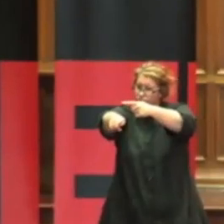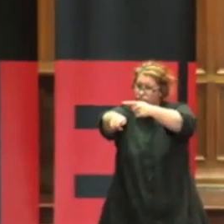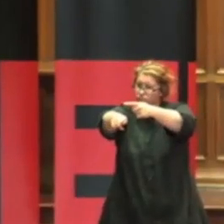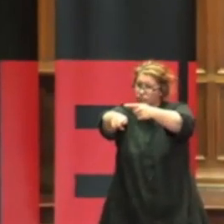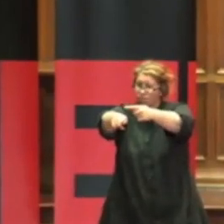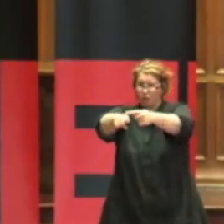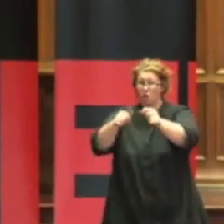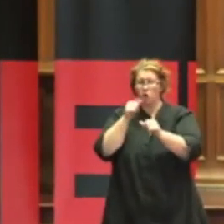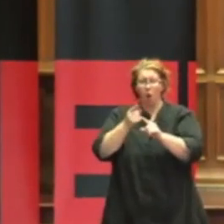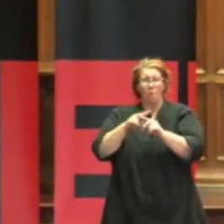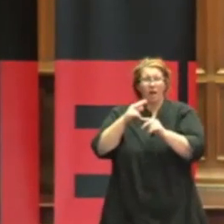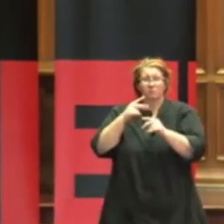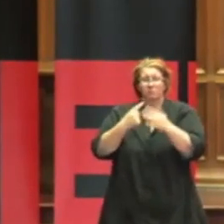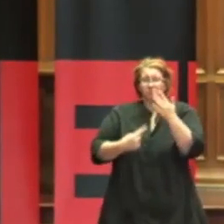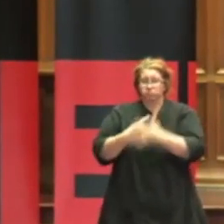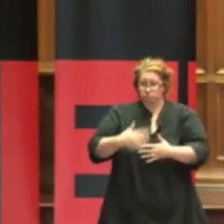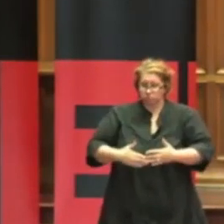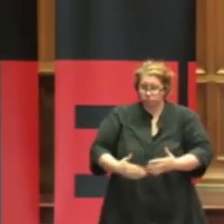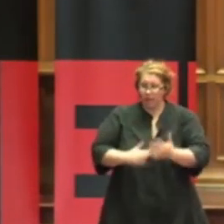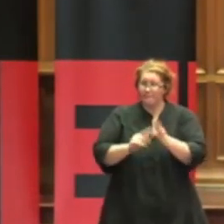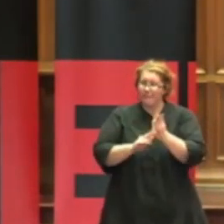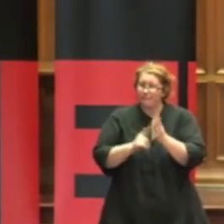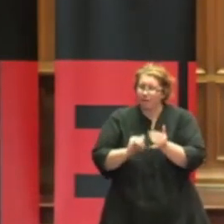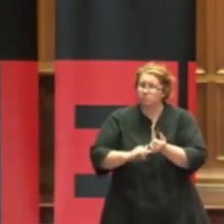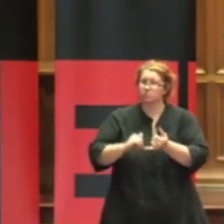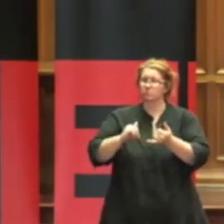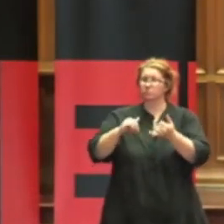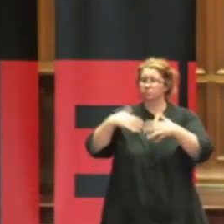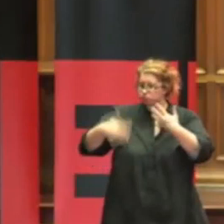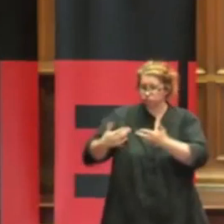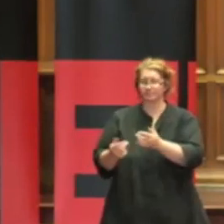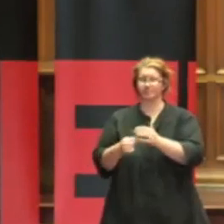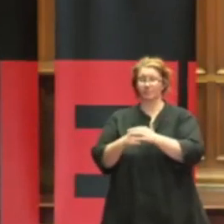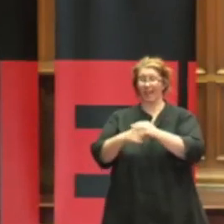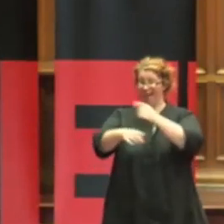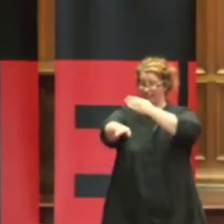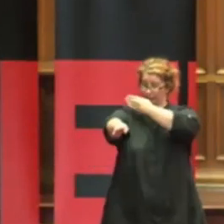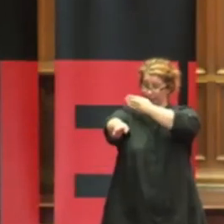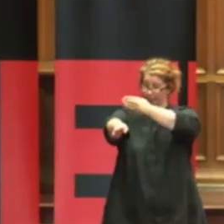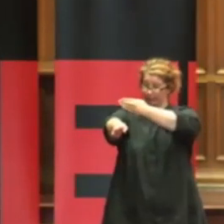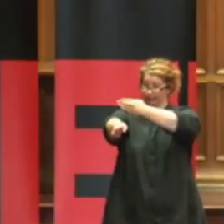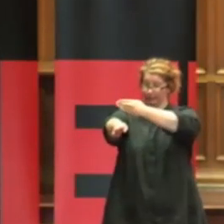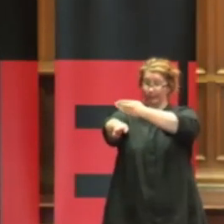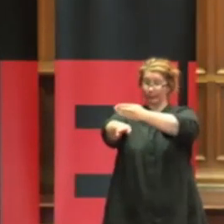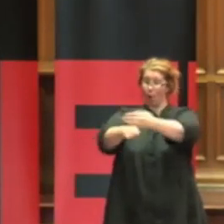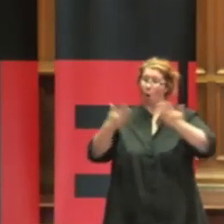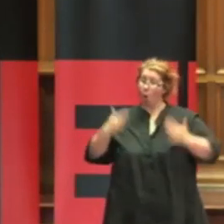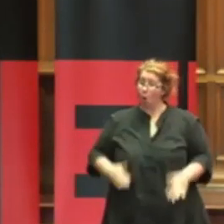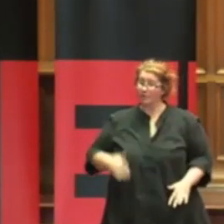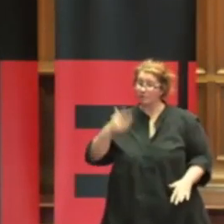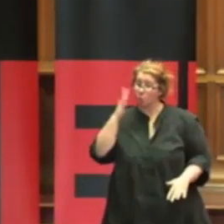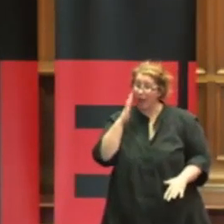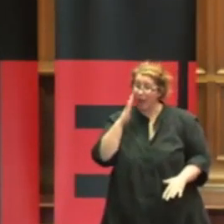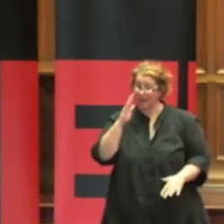mammal diversifications. And all of humanity is restricted to the extreme edge of my